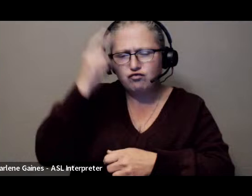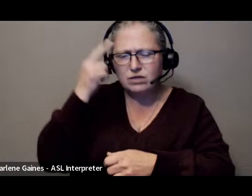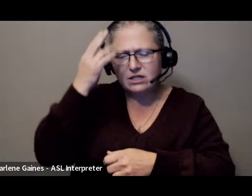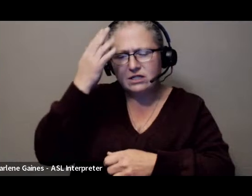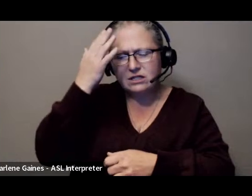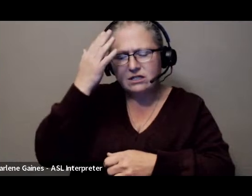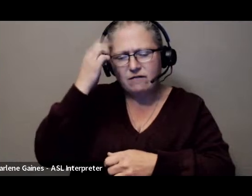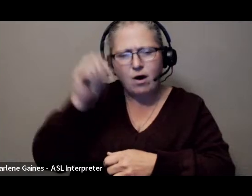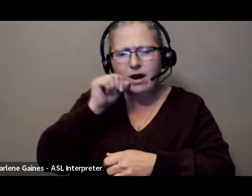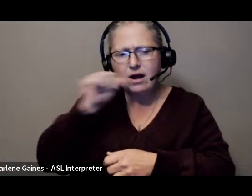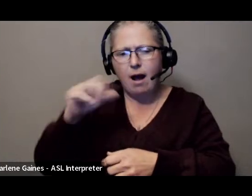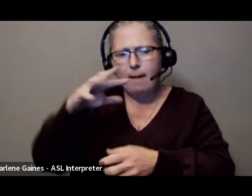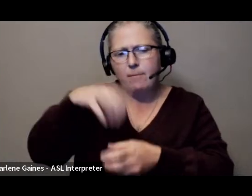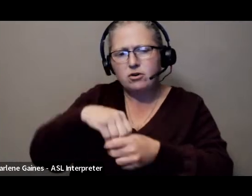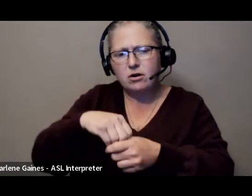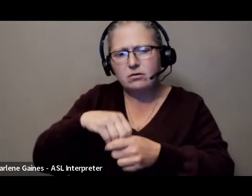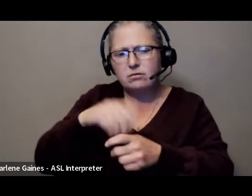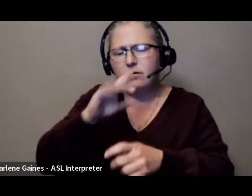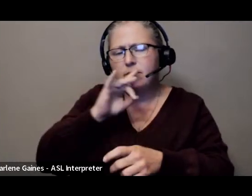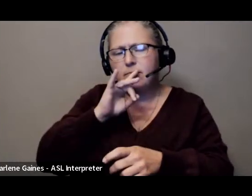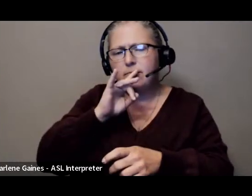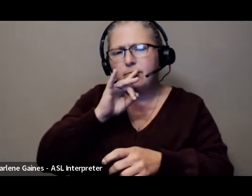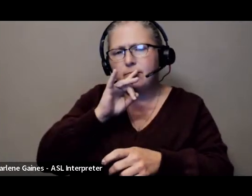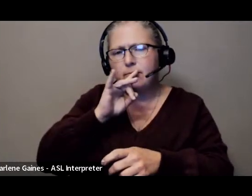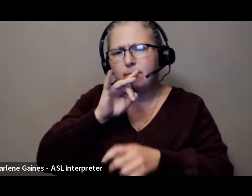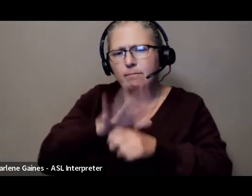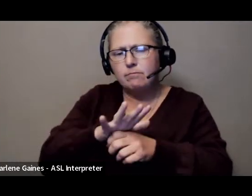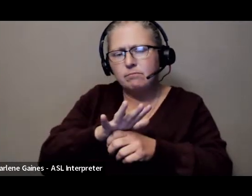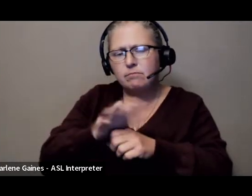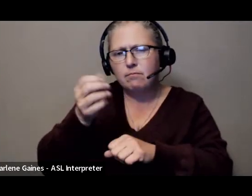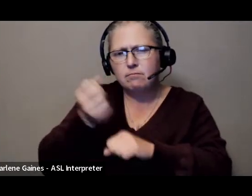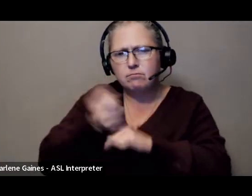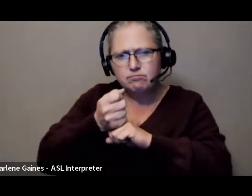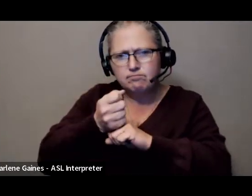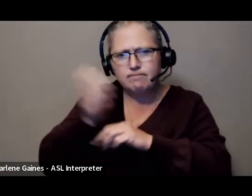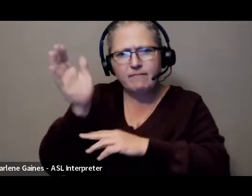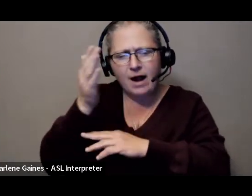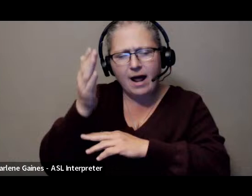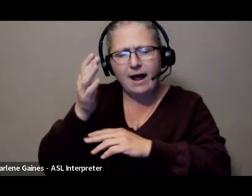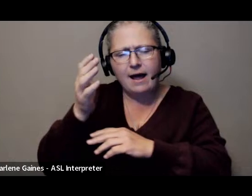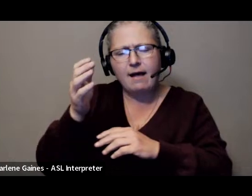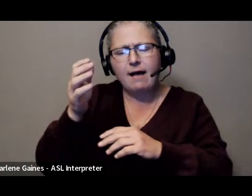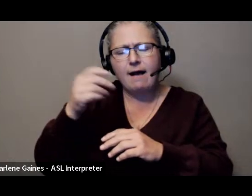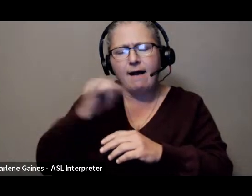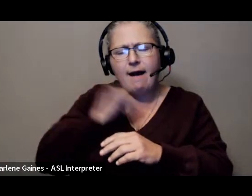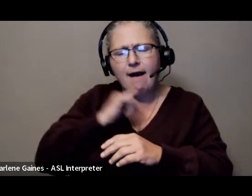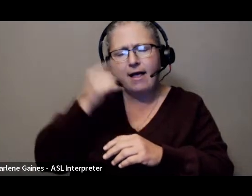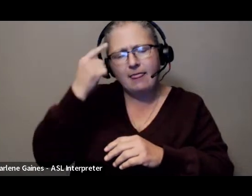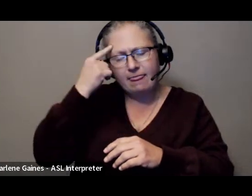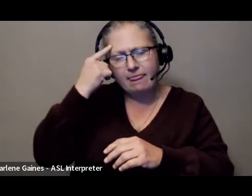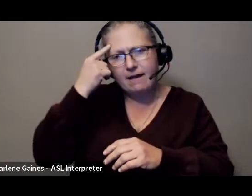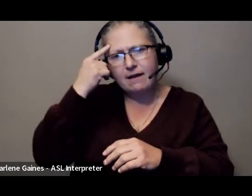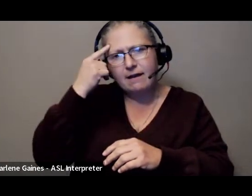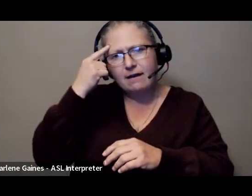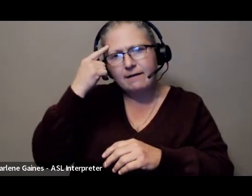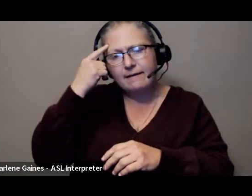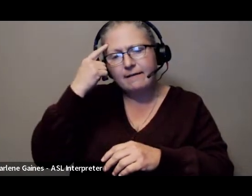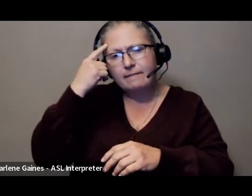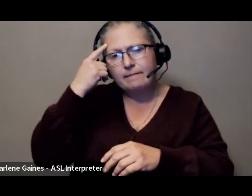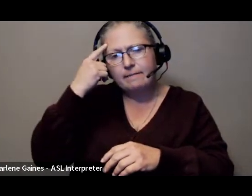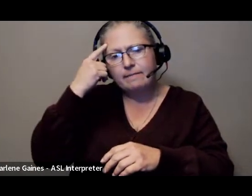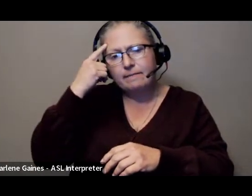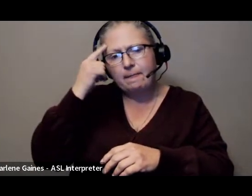for not participating in the pledge. I think that